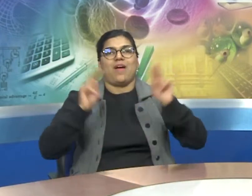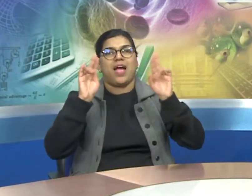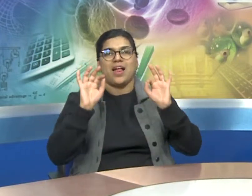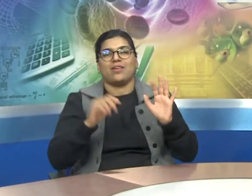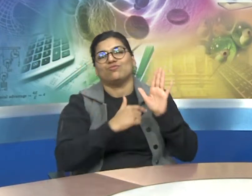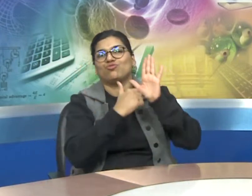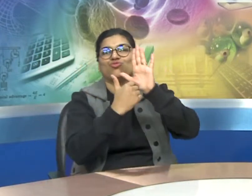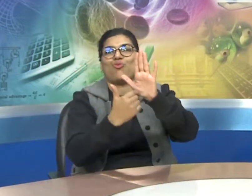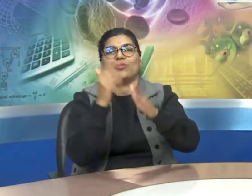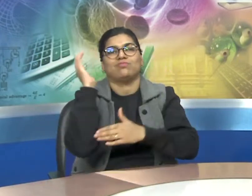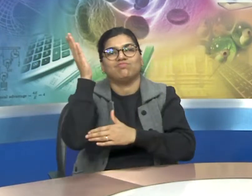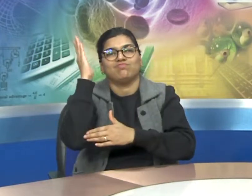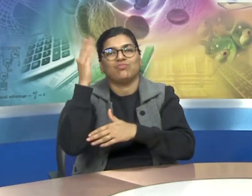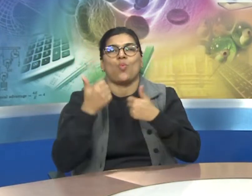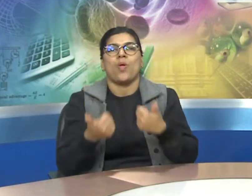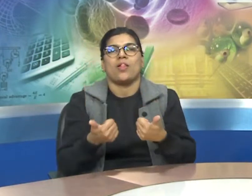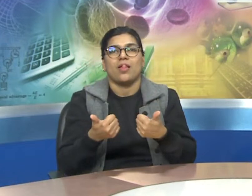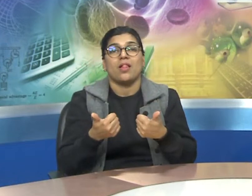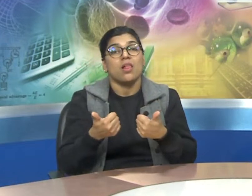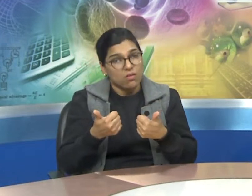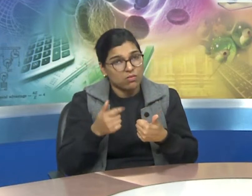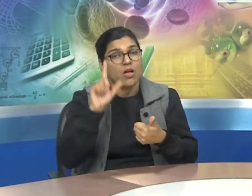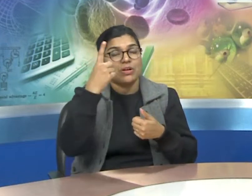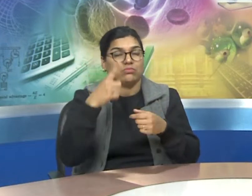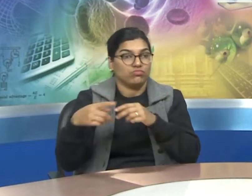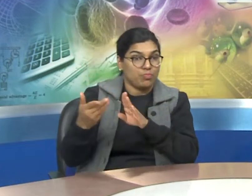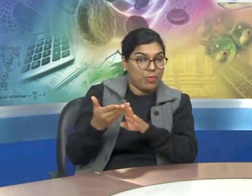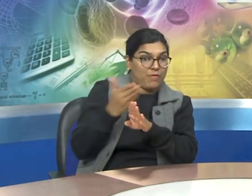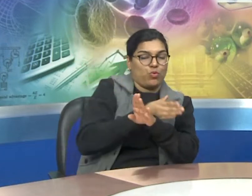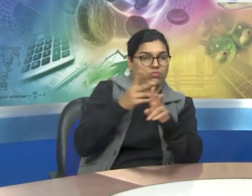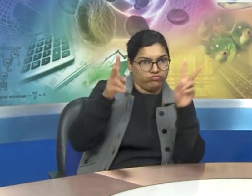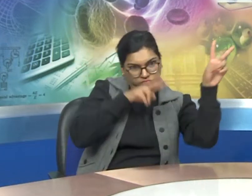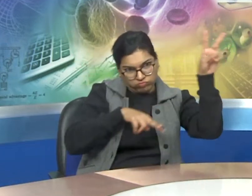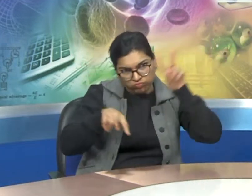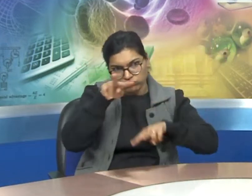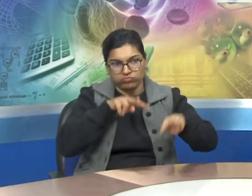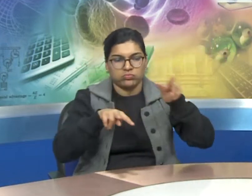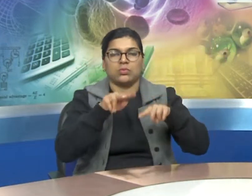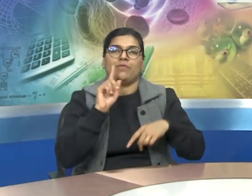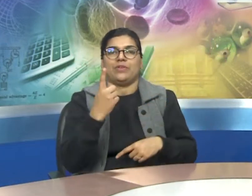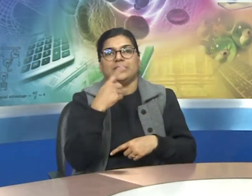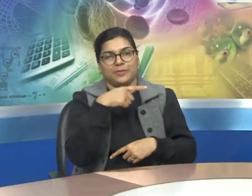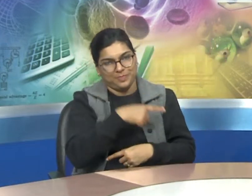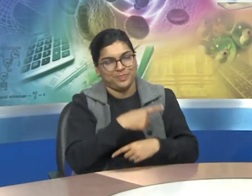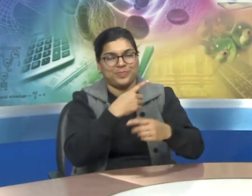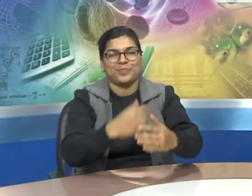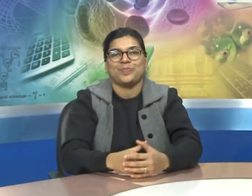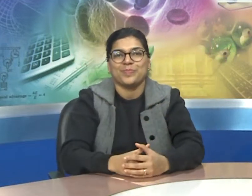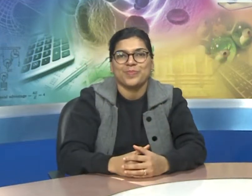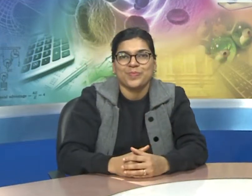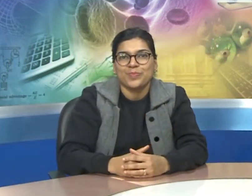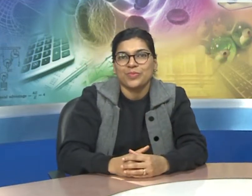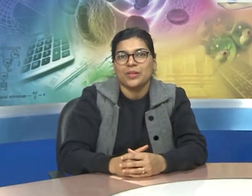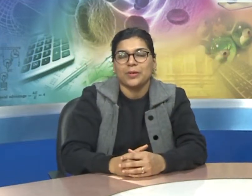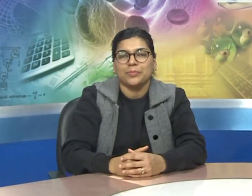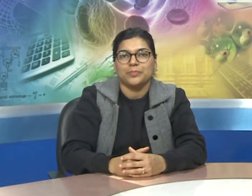preview is done before taking the final printout. So that is why we call it print